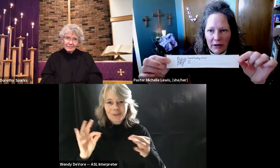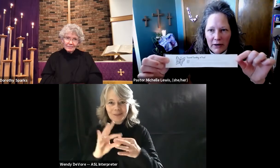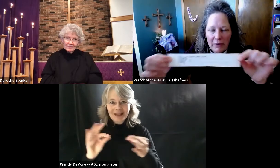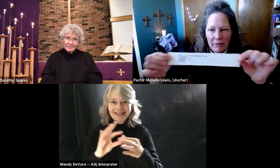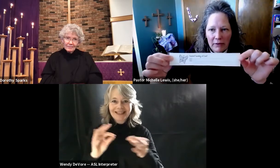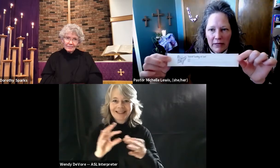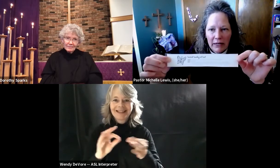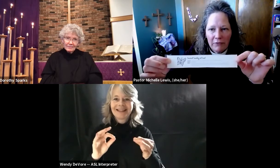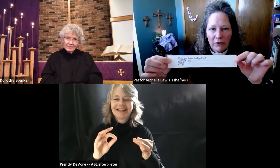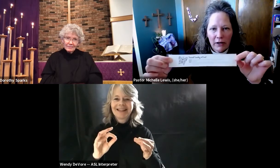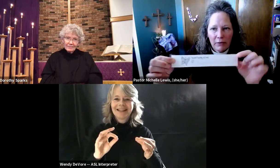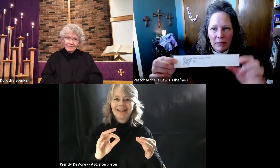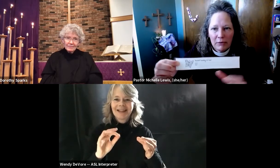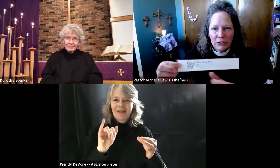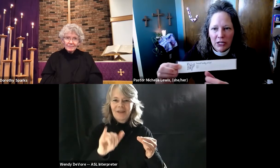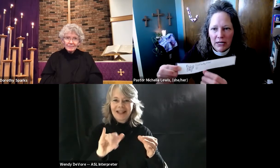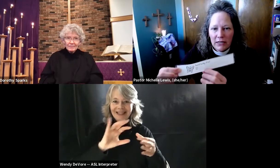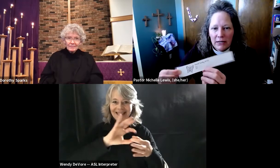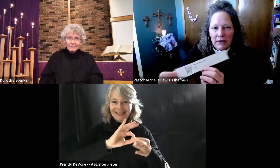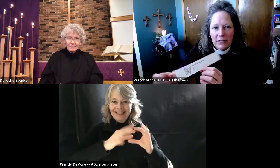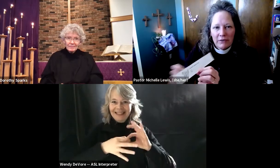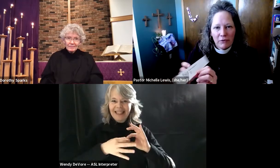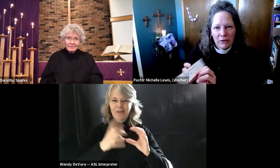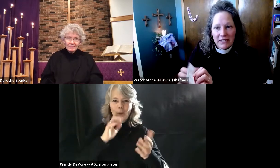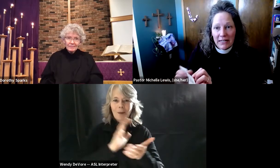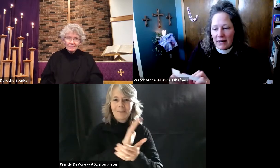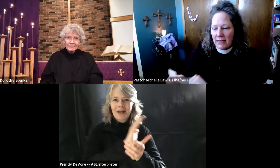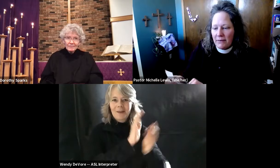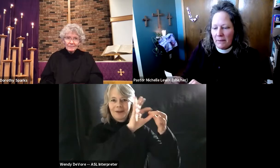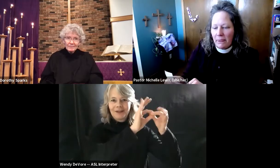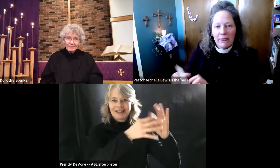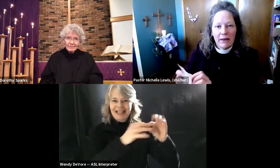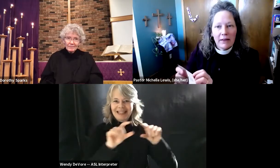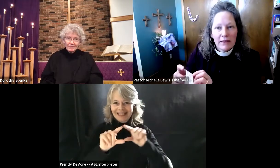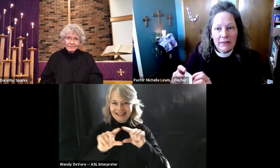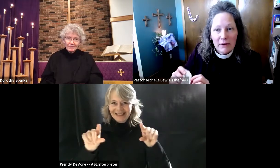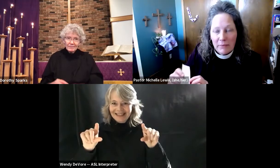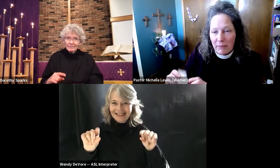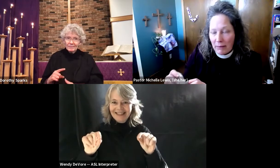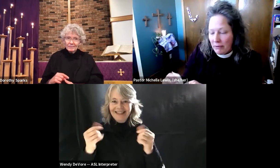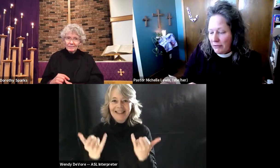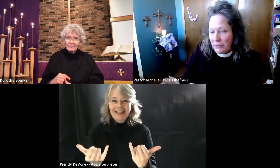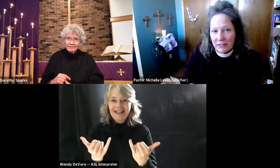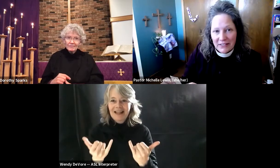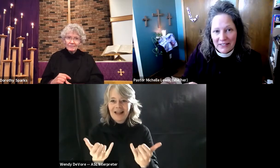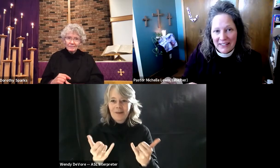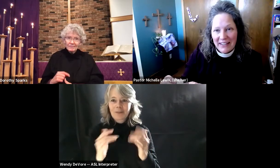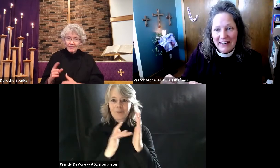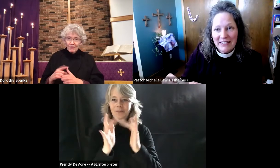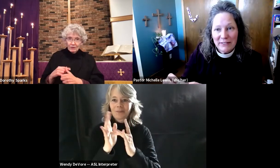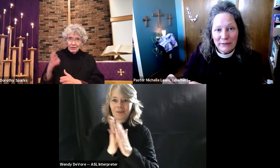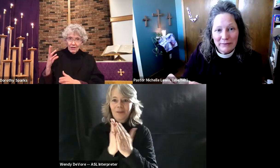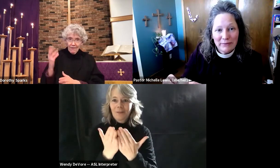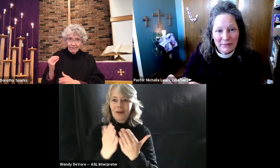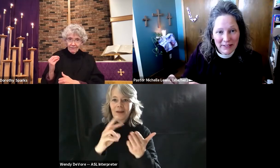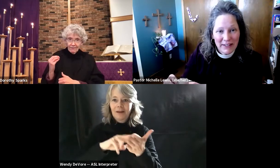the link for our paper chain for today, the Bible verse